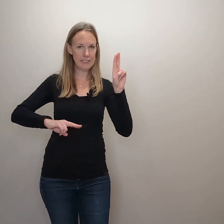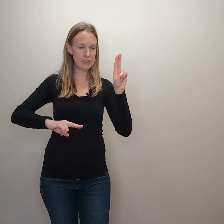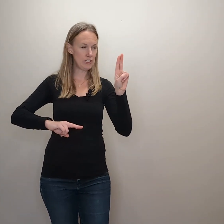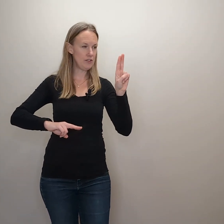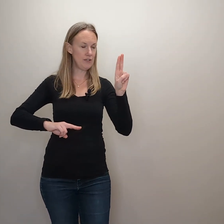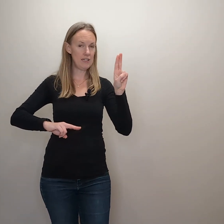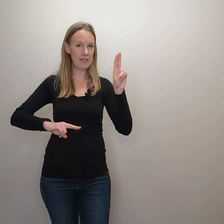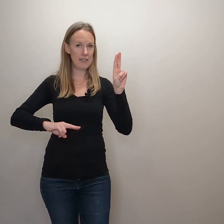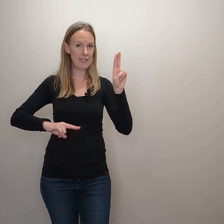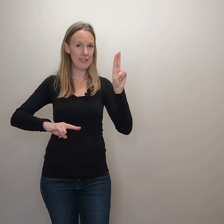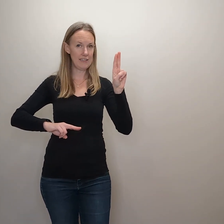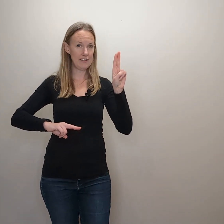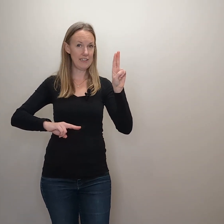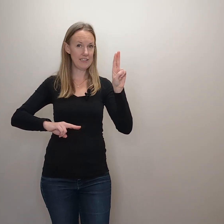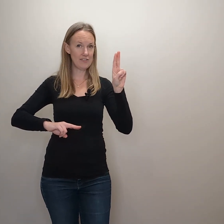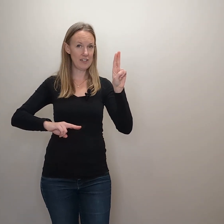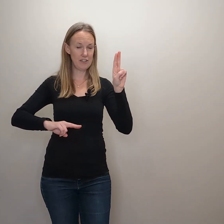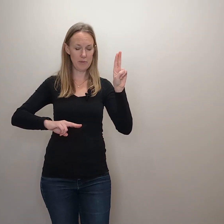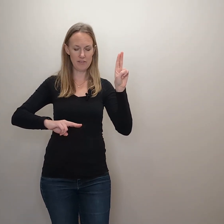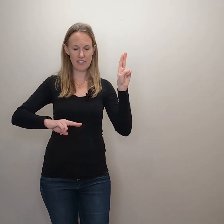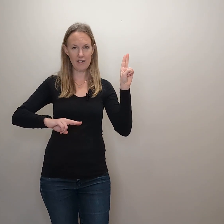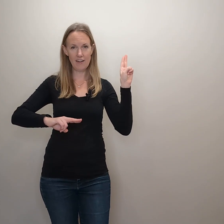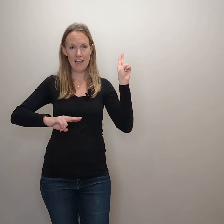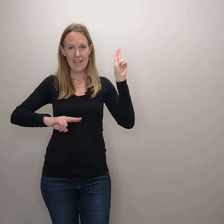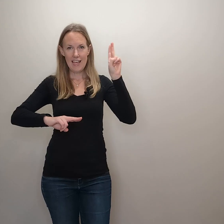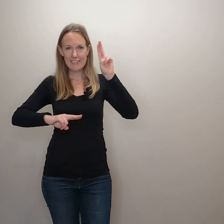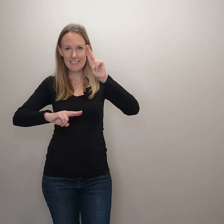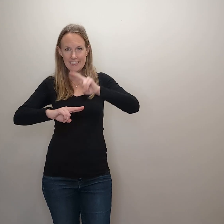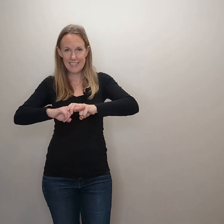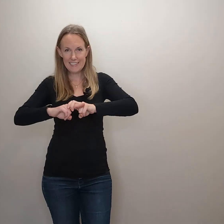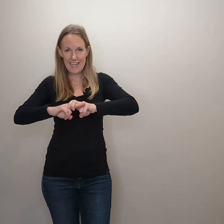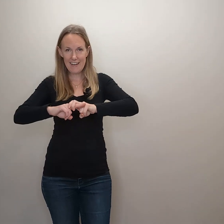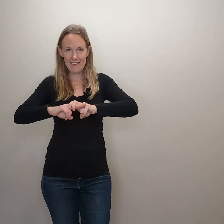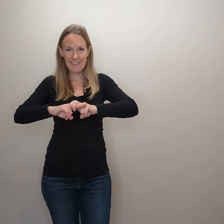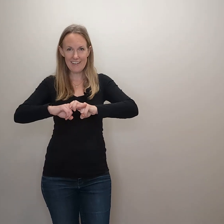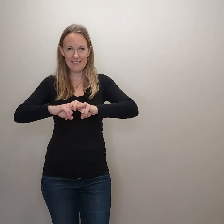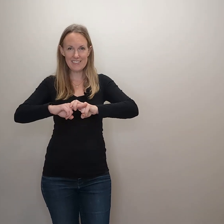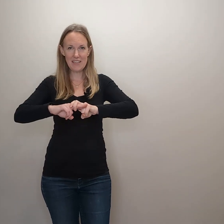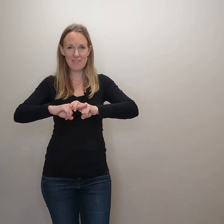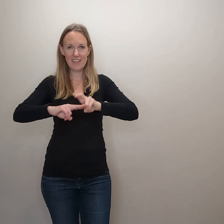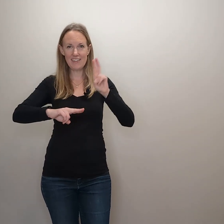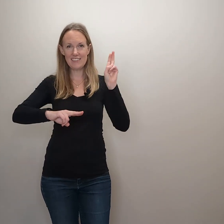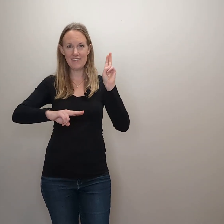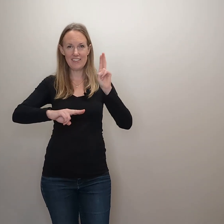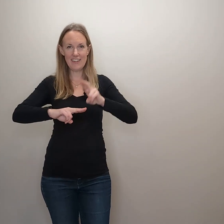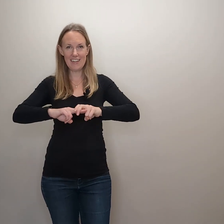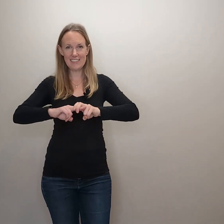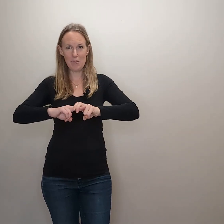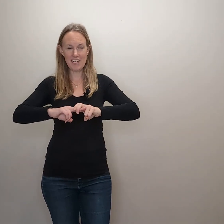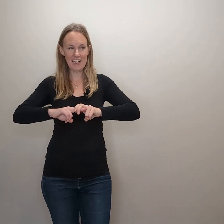your index finger and your middle finger, and sit it down on those same fingers of your non-dominant